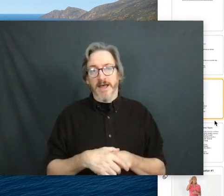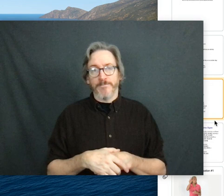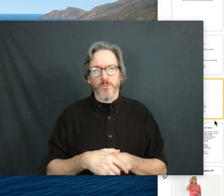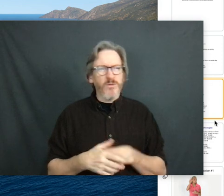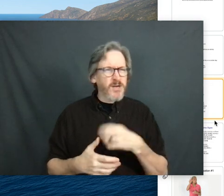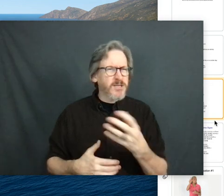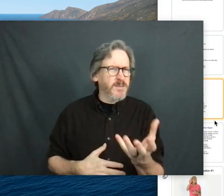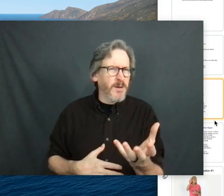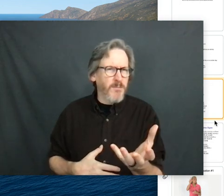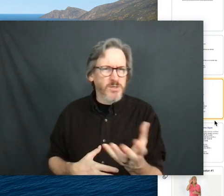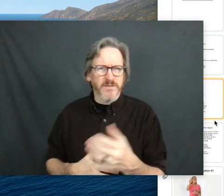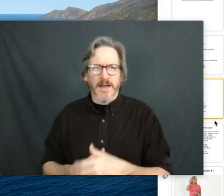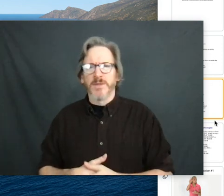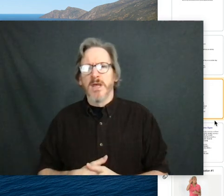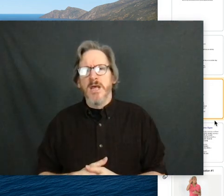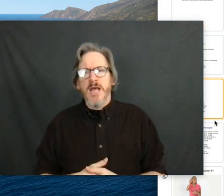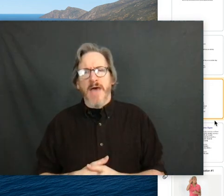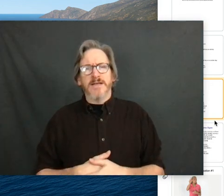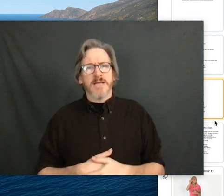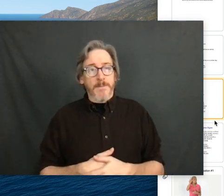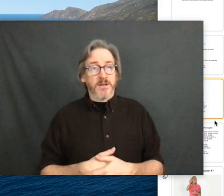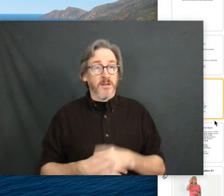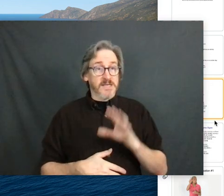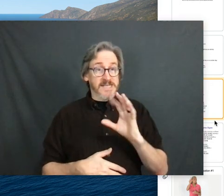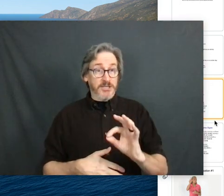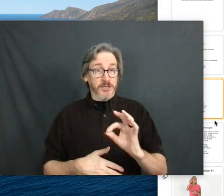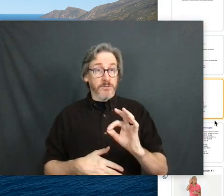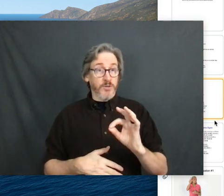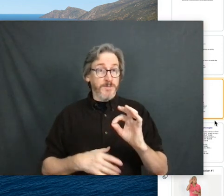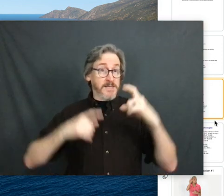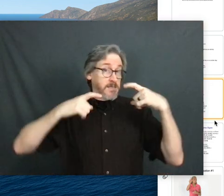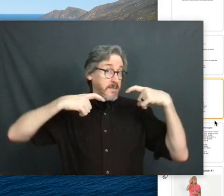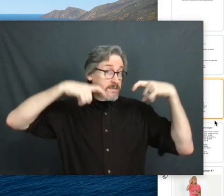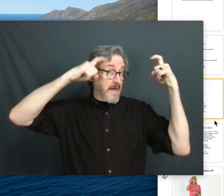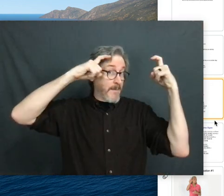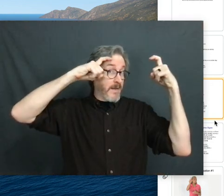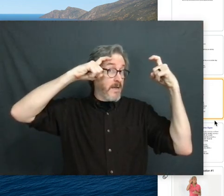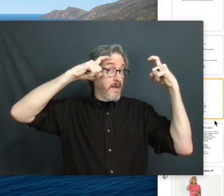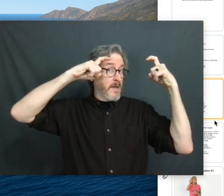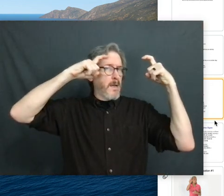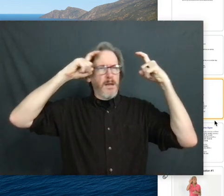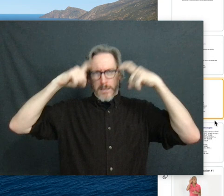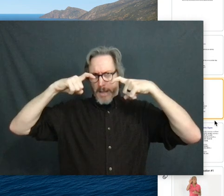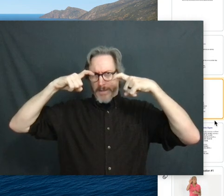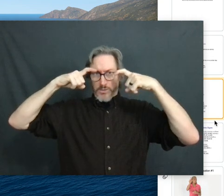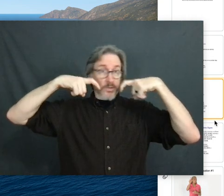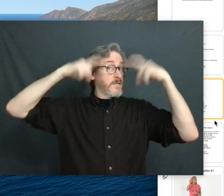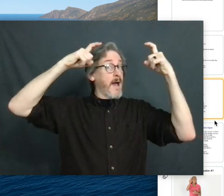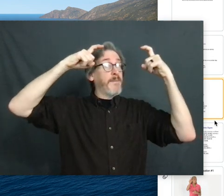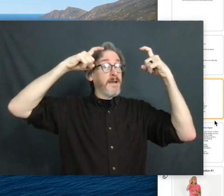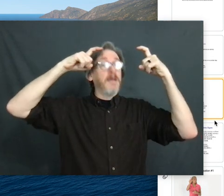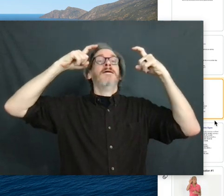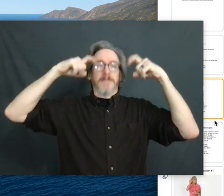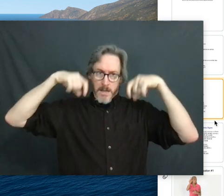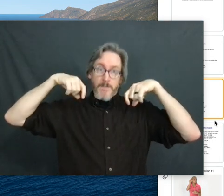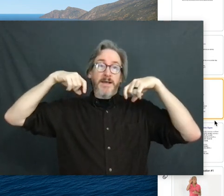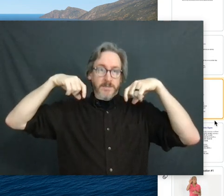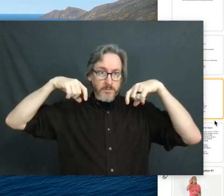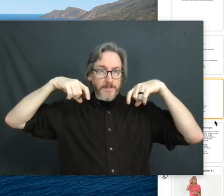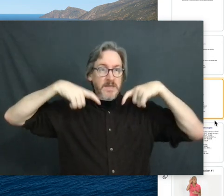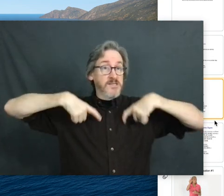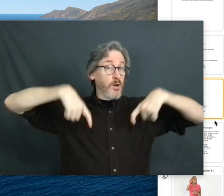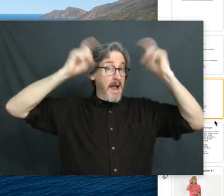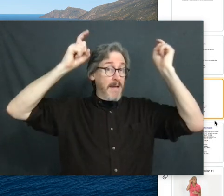bit about that. We've already talked about most of that. And then topicalization, which means topic, comment, or topic,